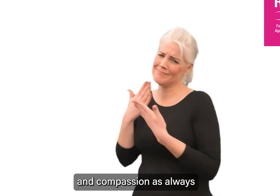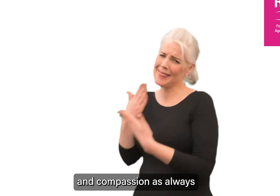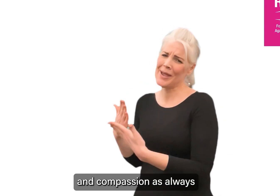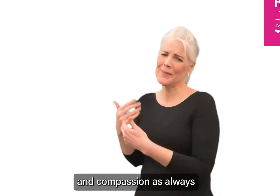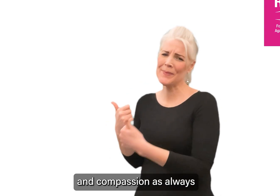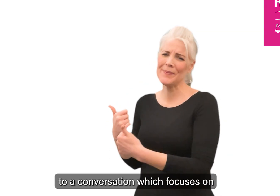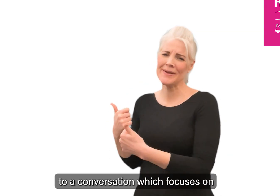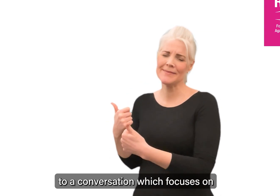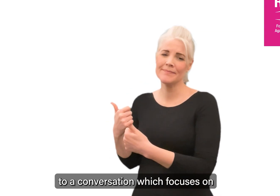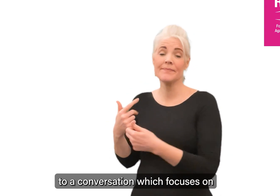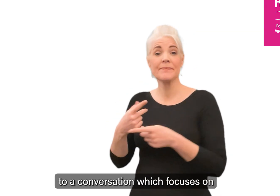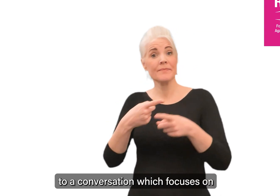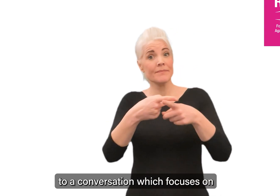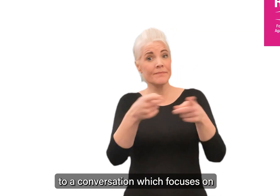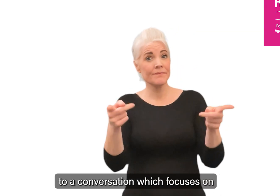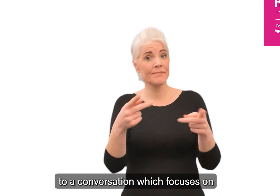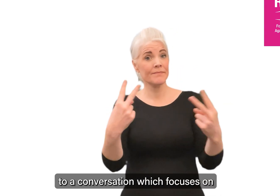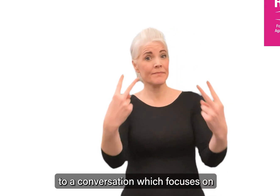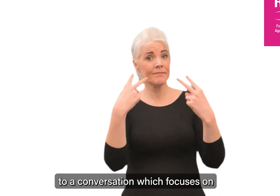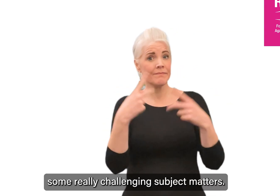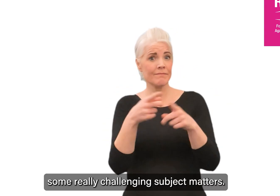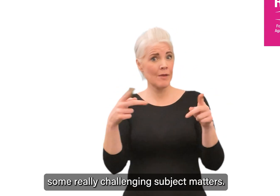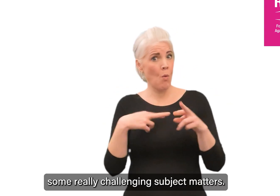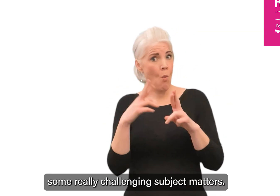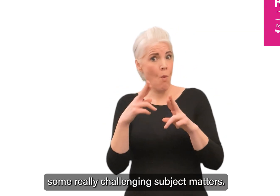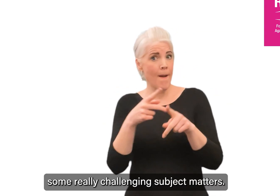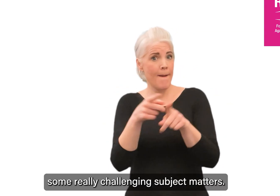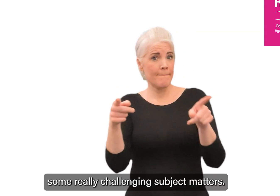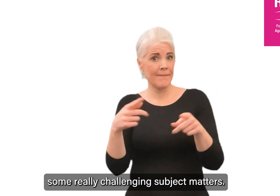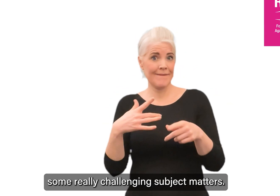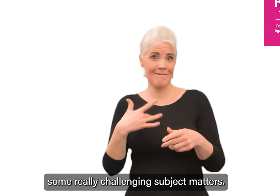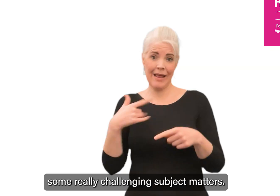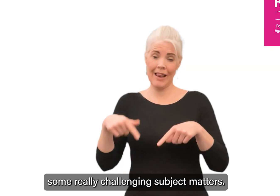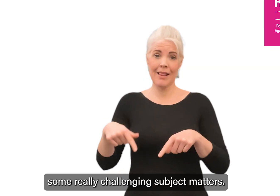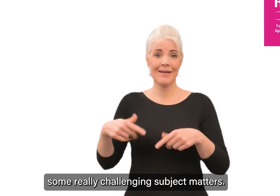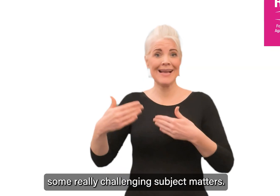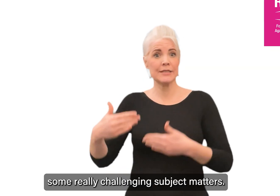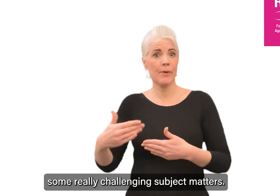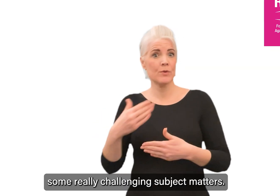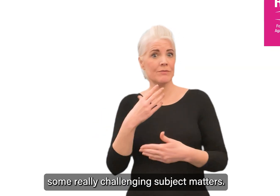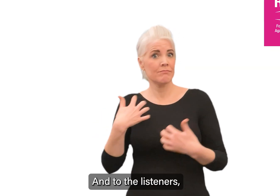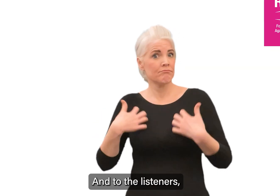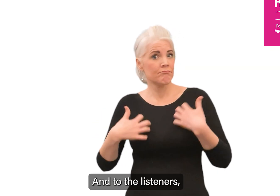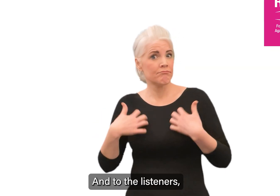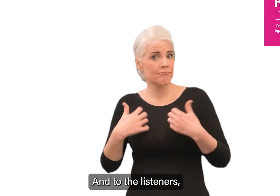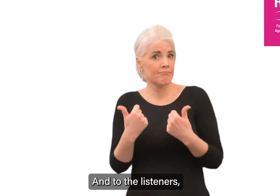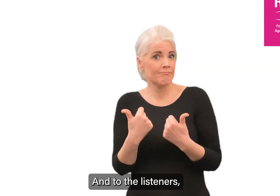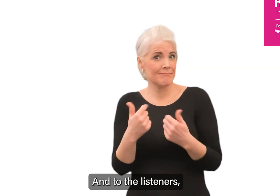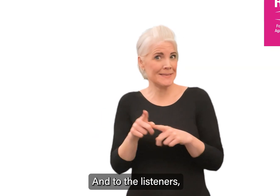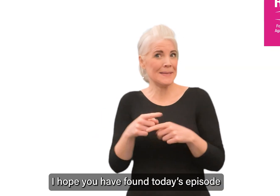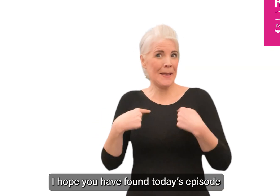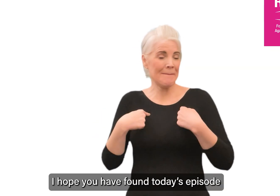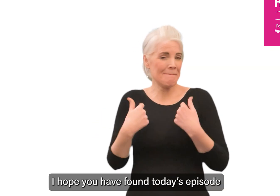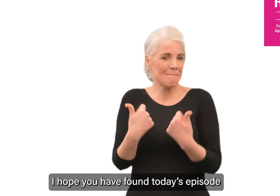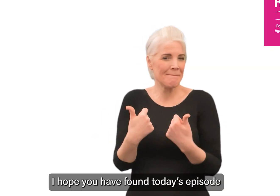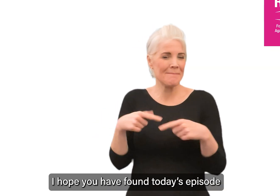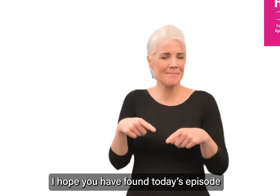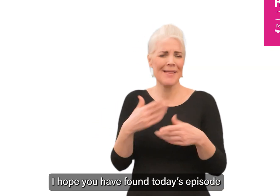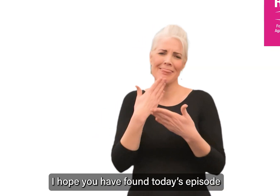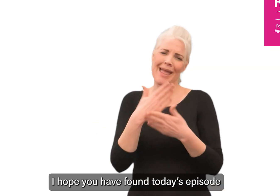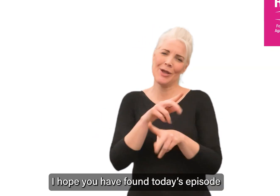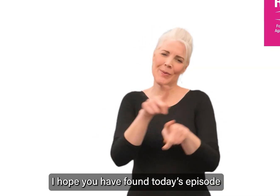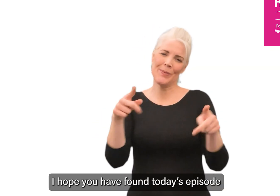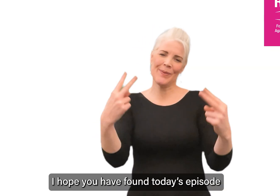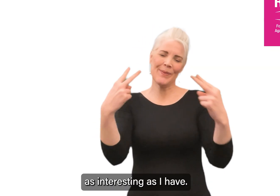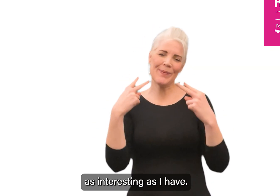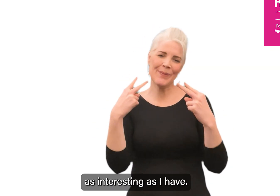always, to a conversation which focuses on some really challenging subject matter. And to the listeners, I hope you have